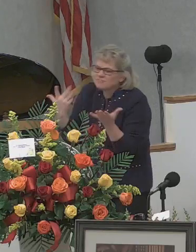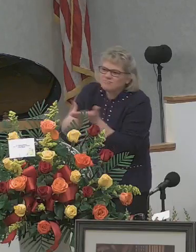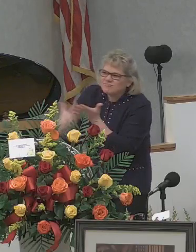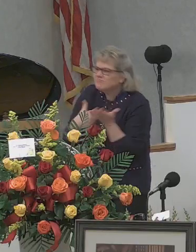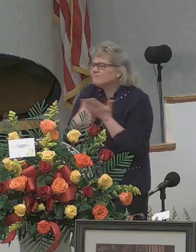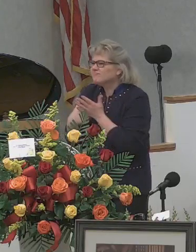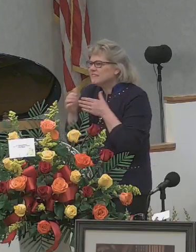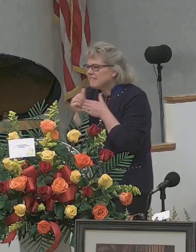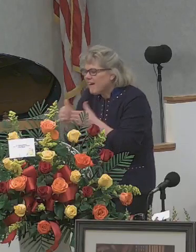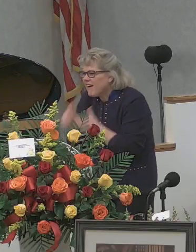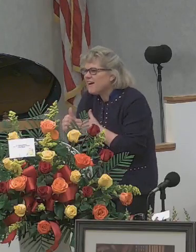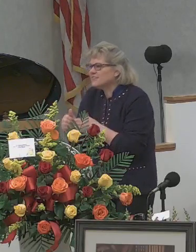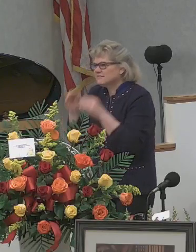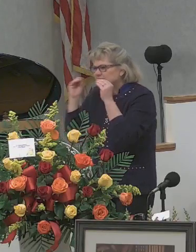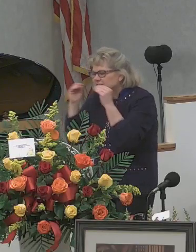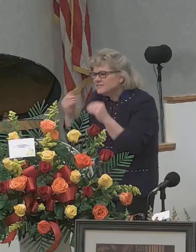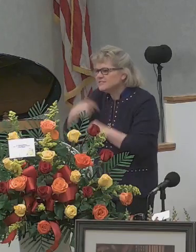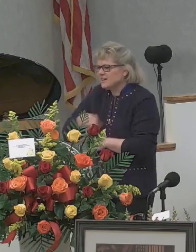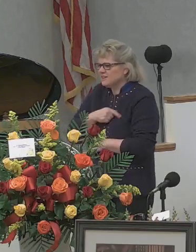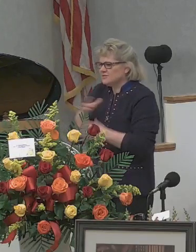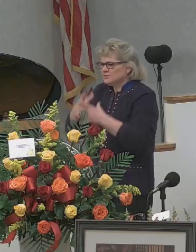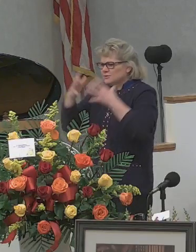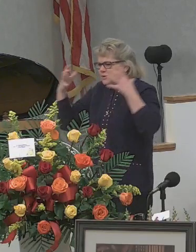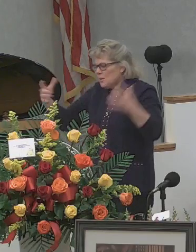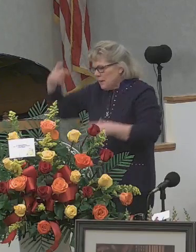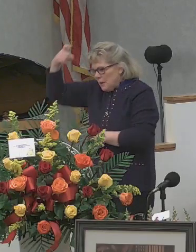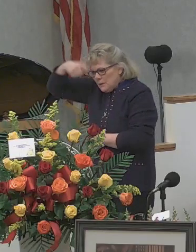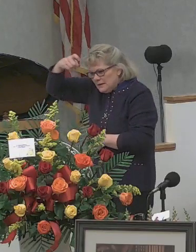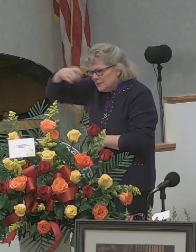and guide. So much wisdom he gave.